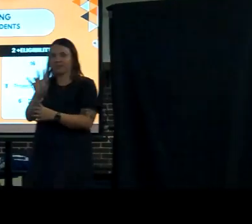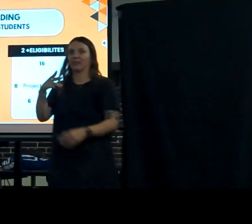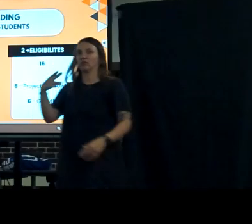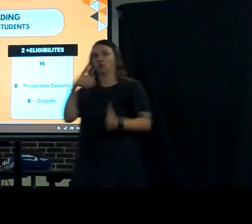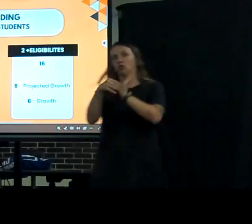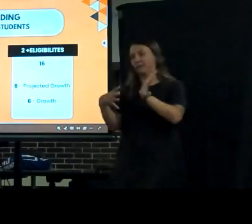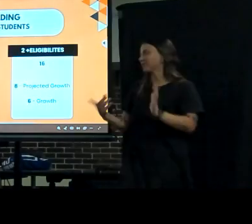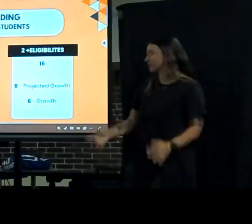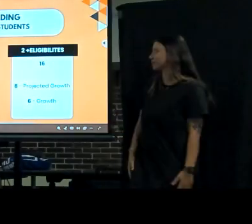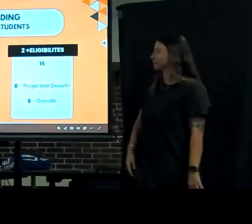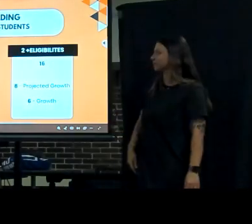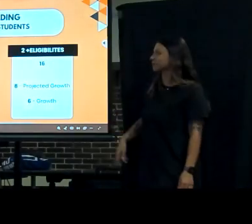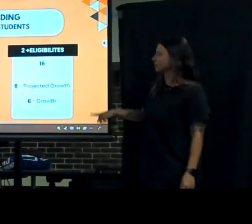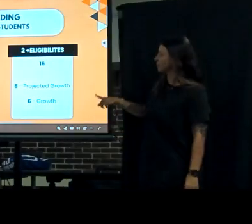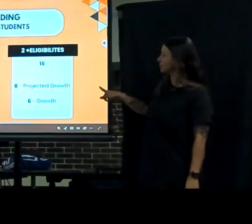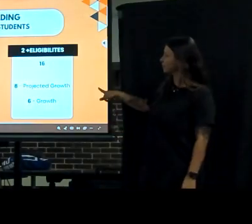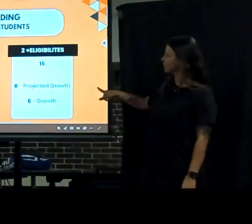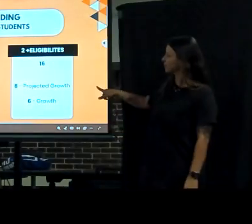growth here.